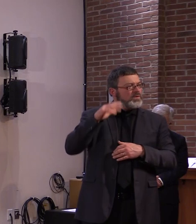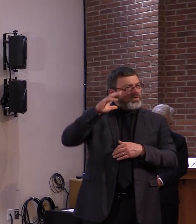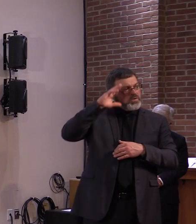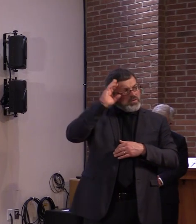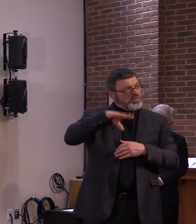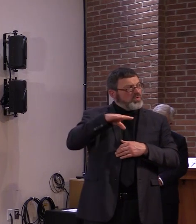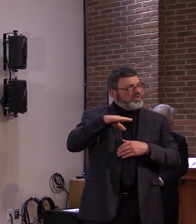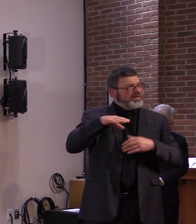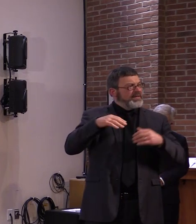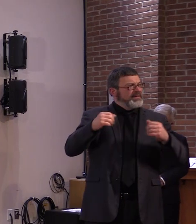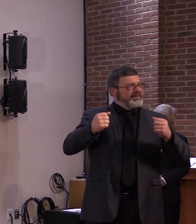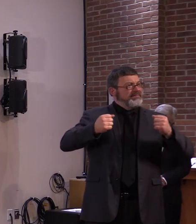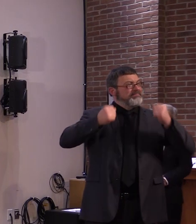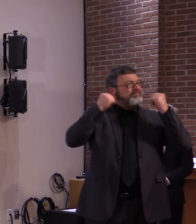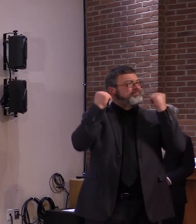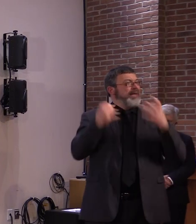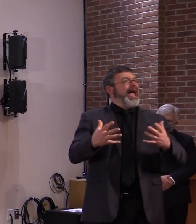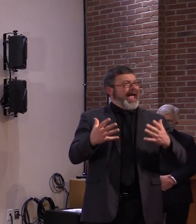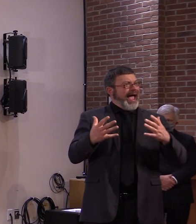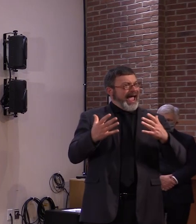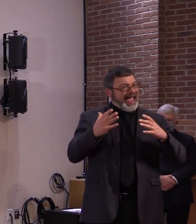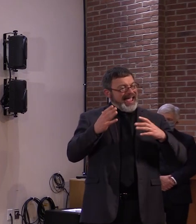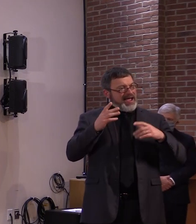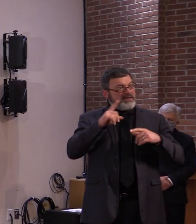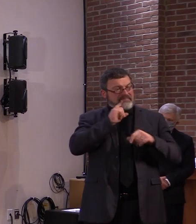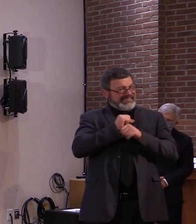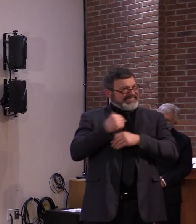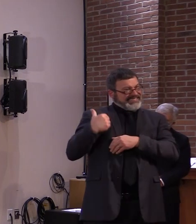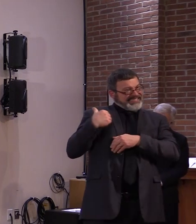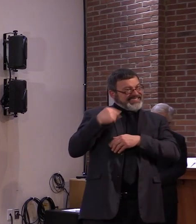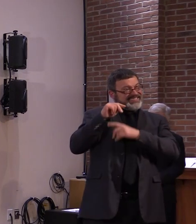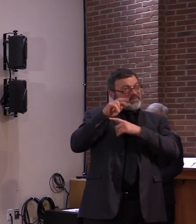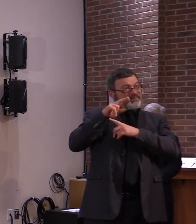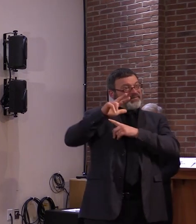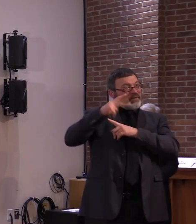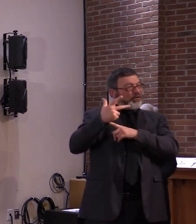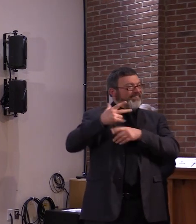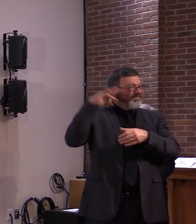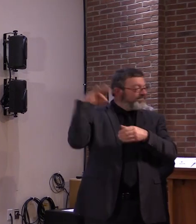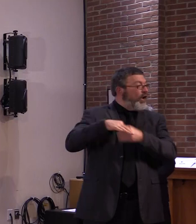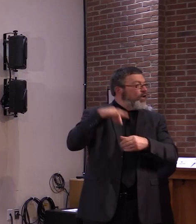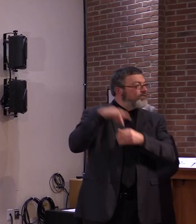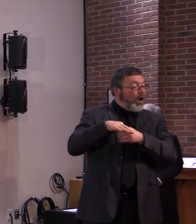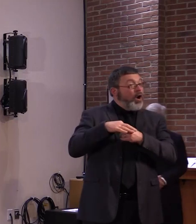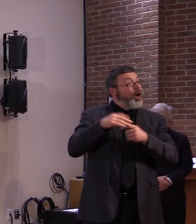state should permanently adopt the practice of mailing every active voter a ballot moving forward?